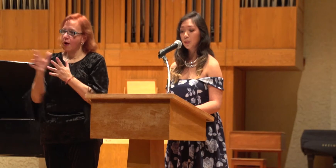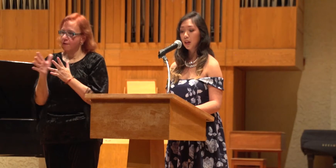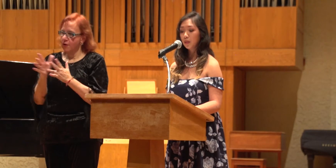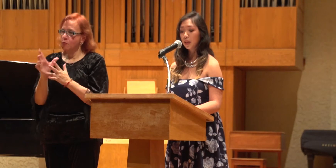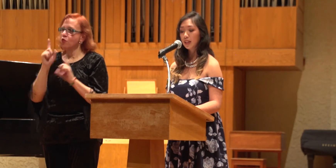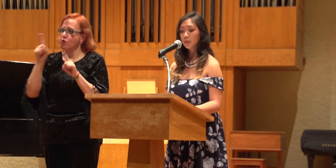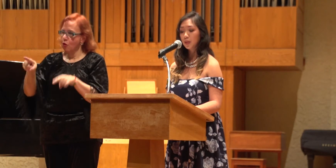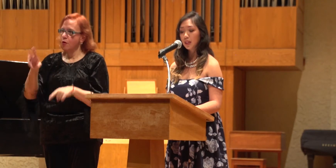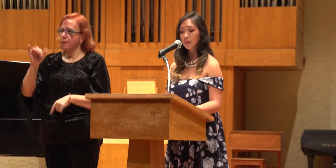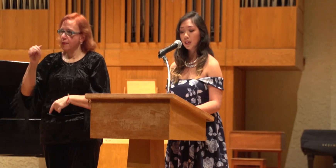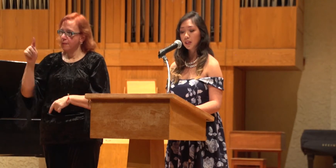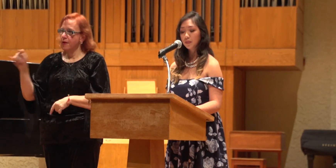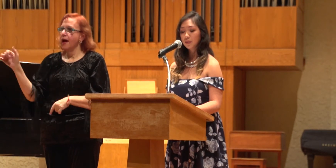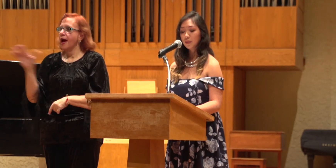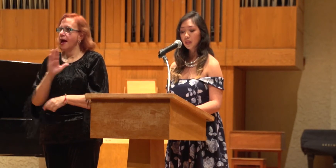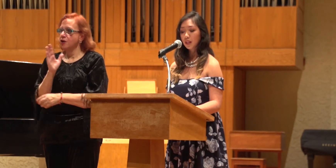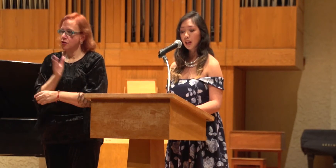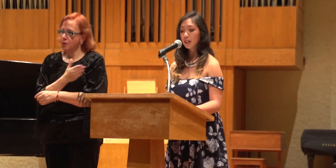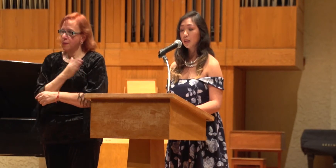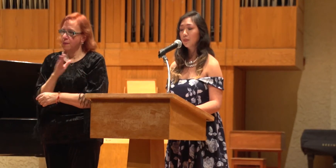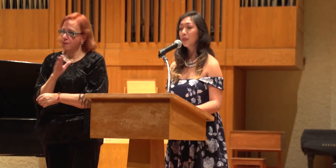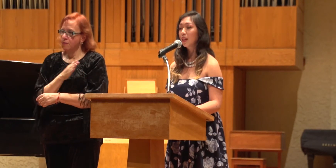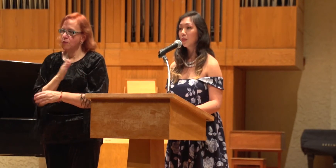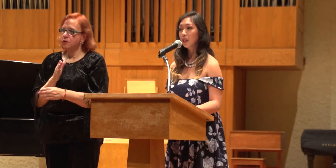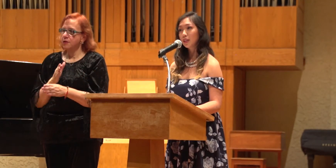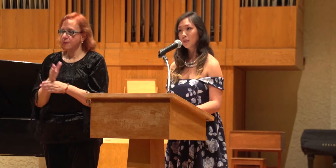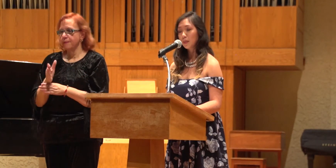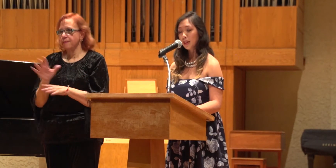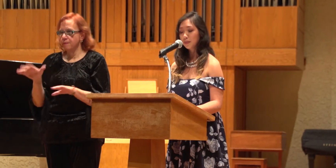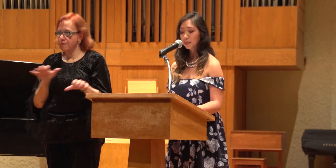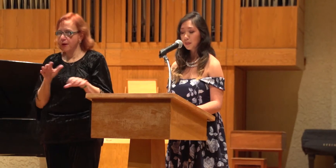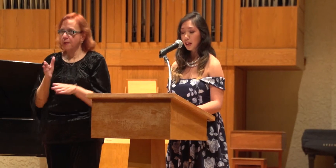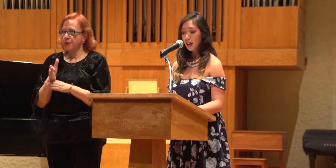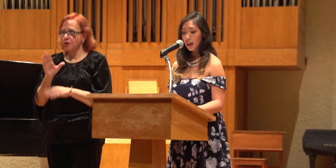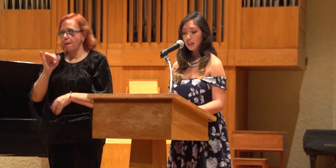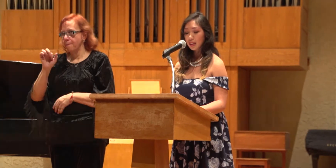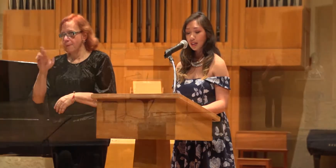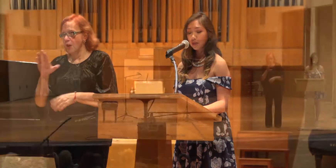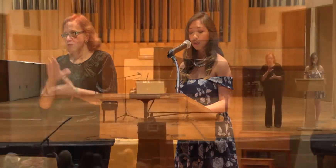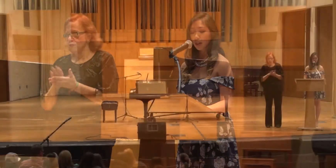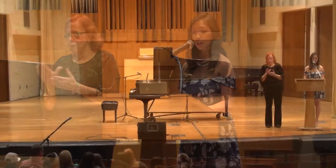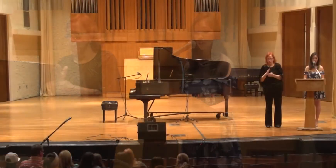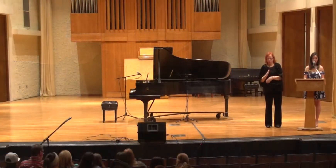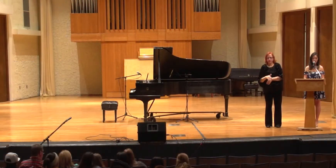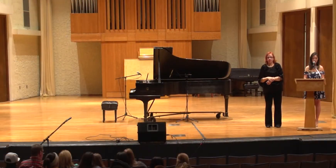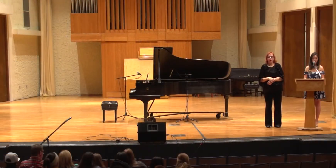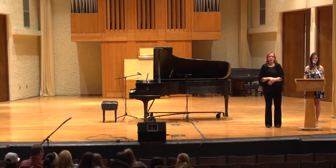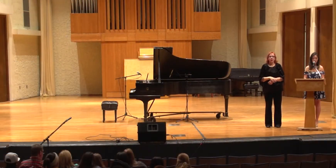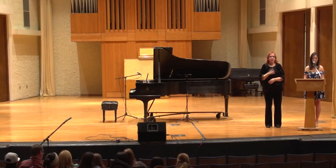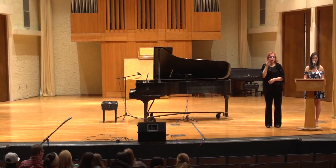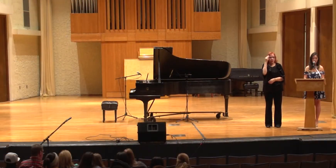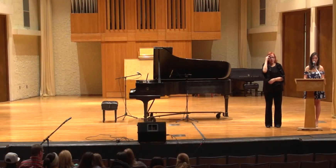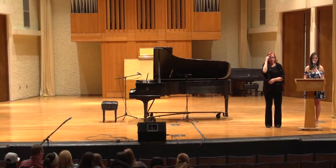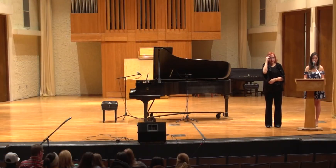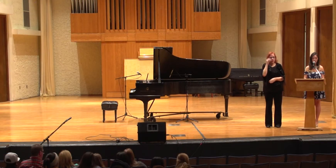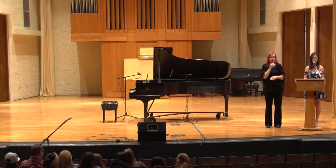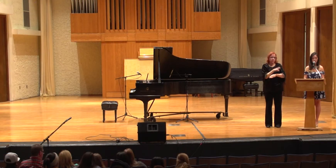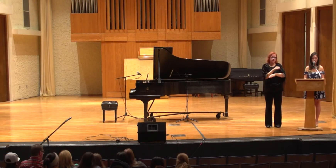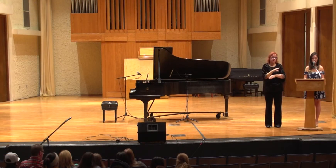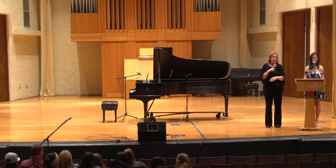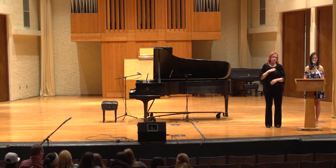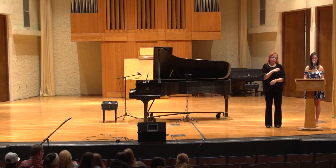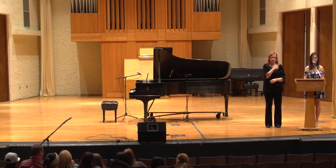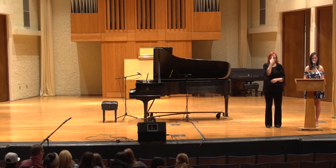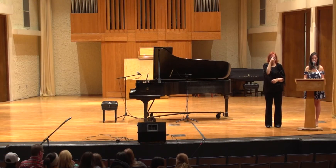entering Belmont as a music major, as a piano major, for that. The Mayor's Advisory Committee for People